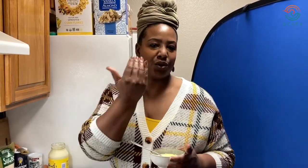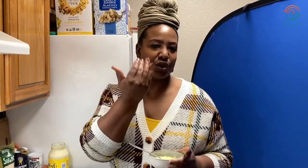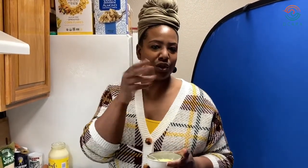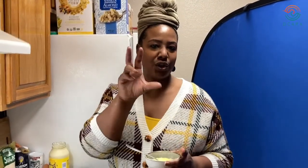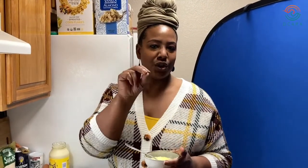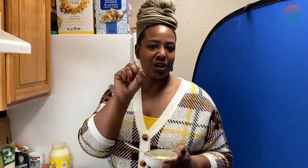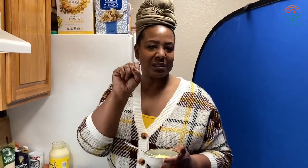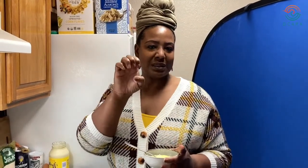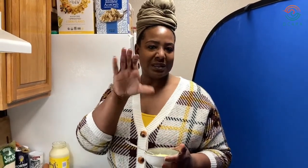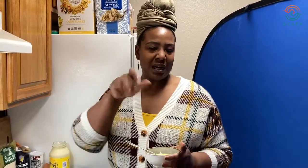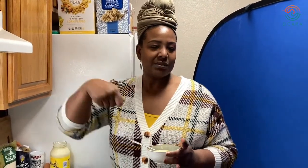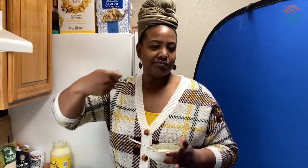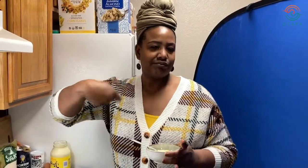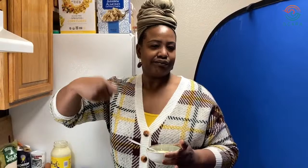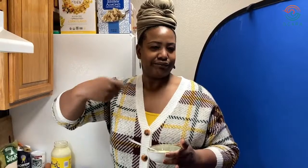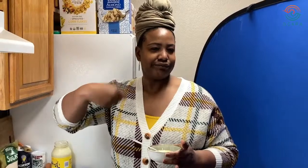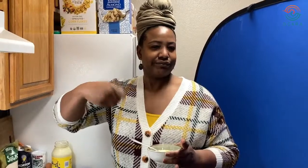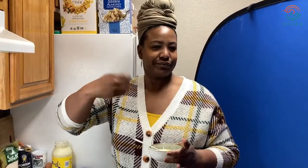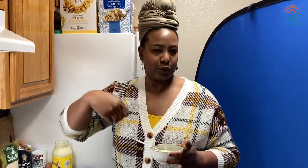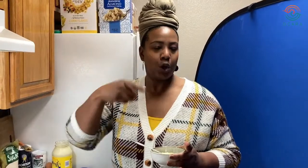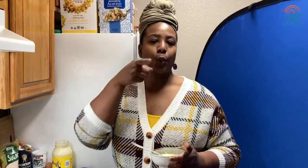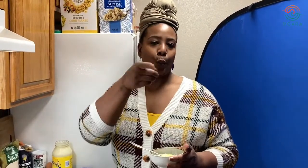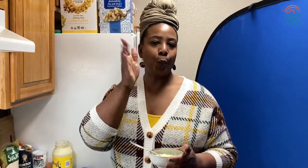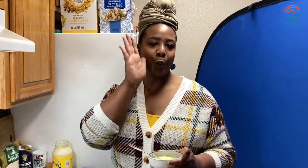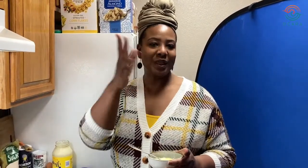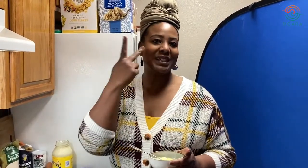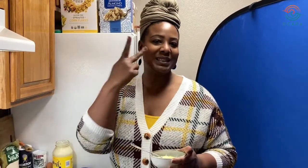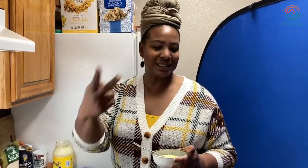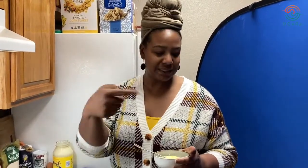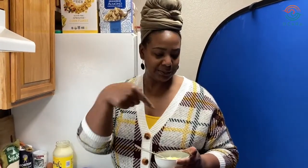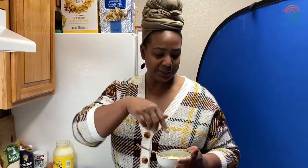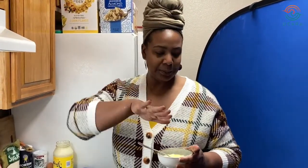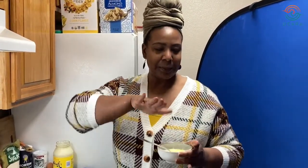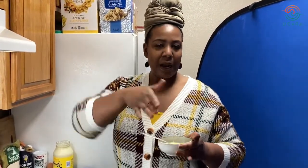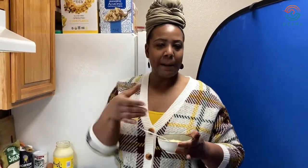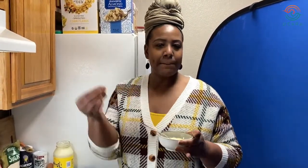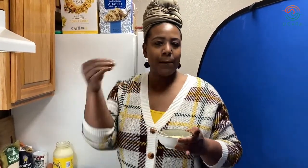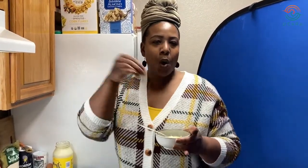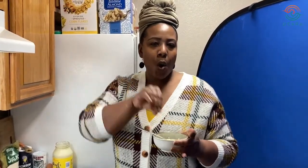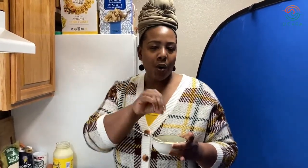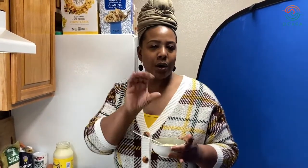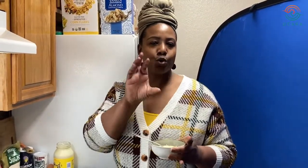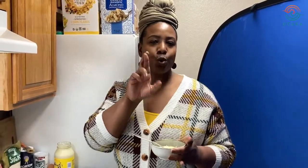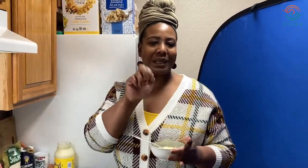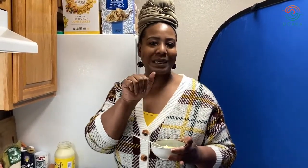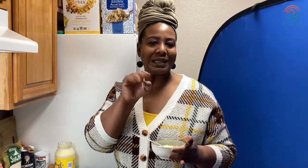In about 15 to 30 seconds of whipping, you'll start to see it become more creamy.